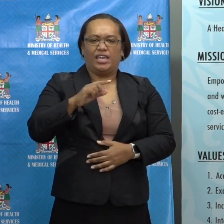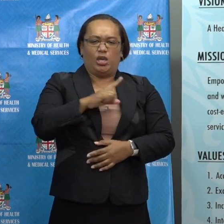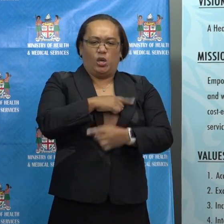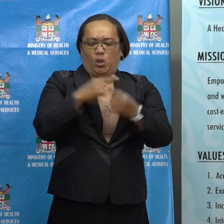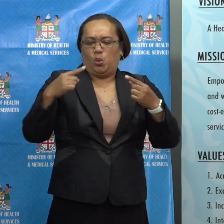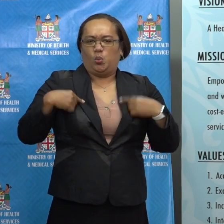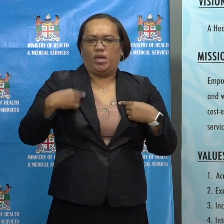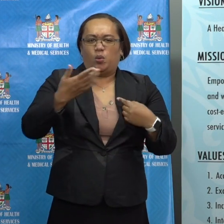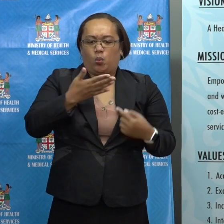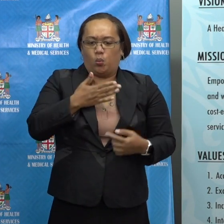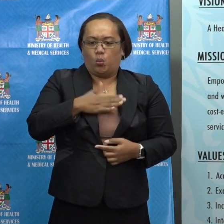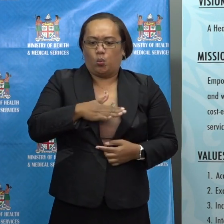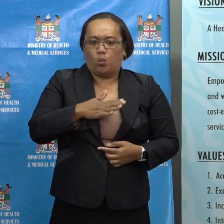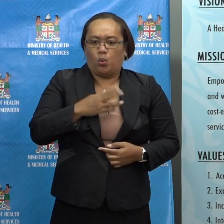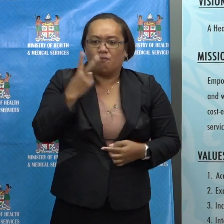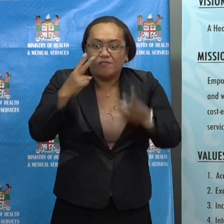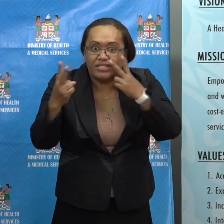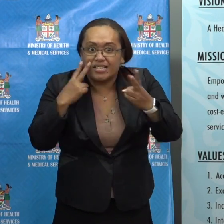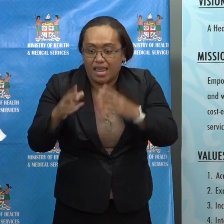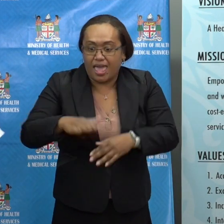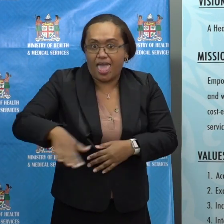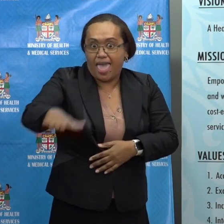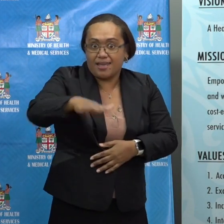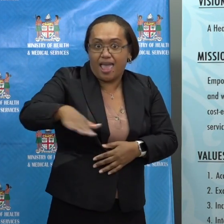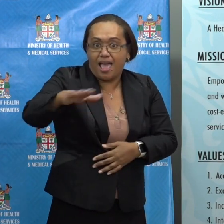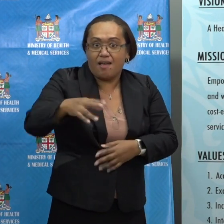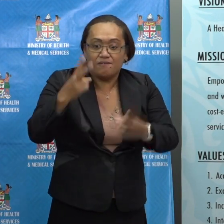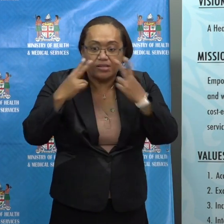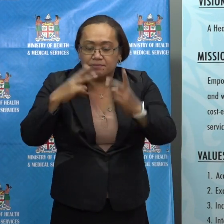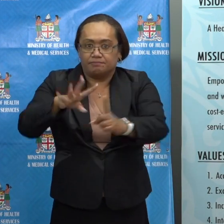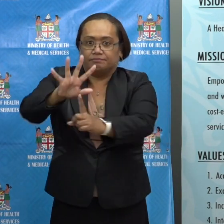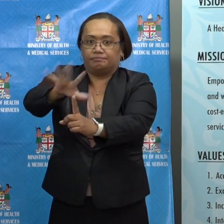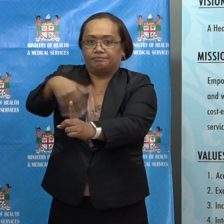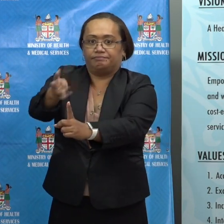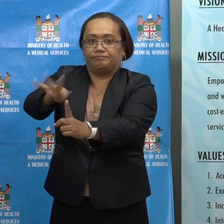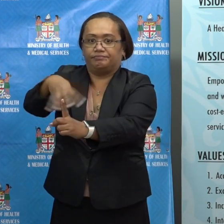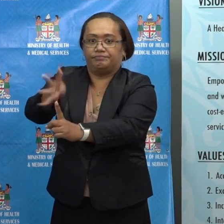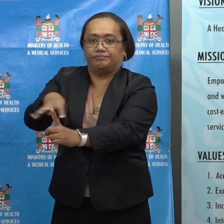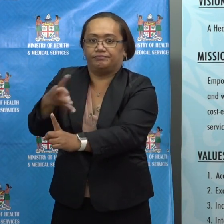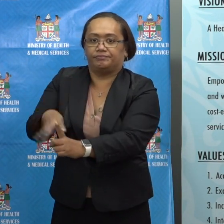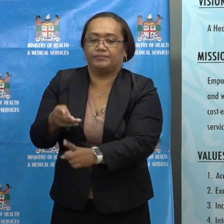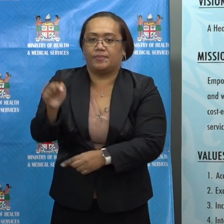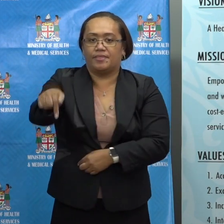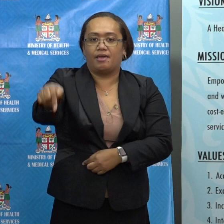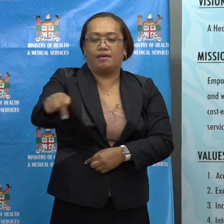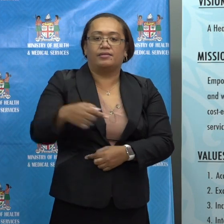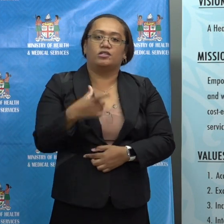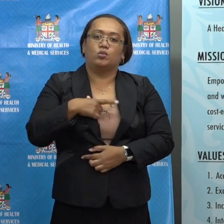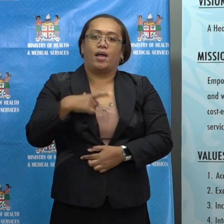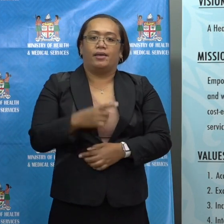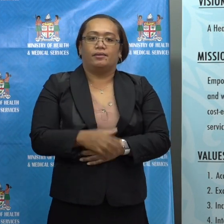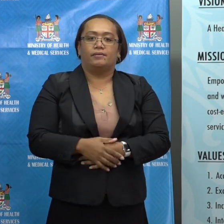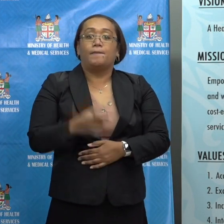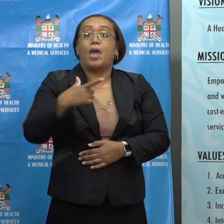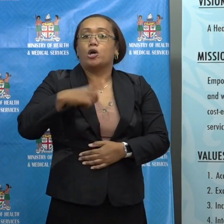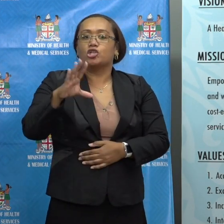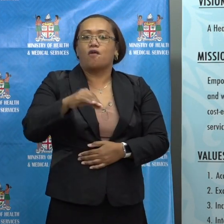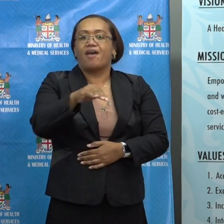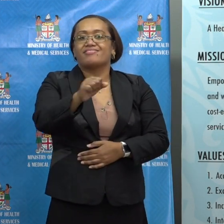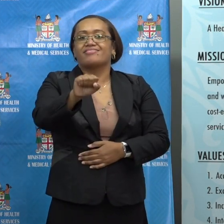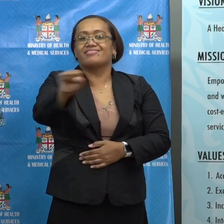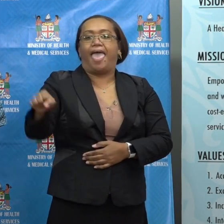the areas that are of concern. Yeah? There are a number of small screening zones that needs to be set up according to their movement.